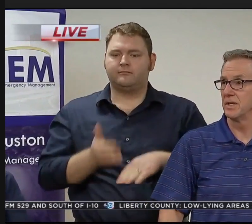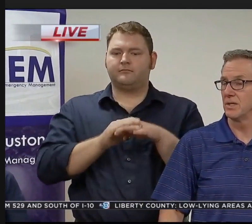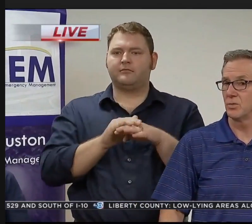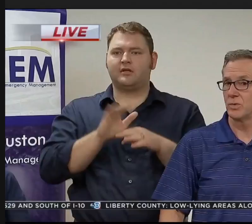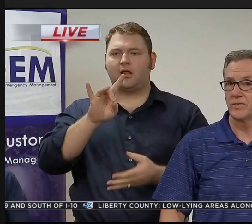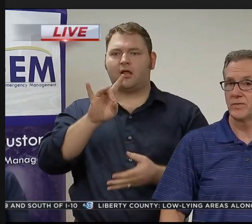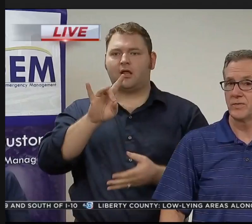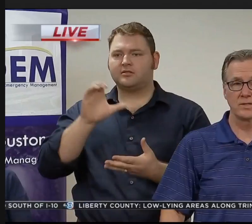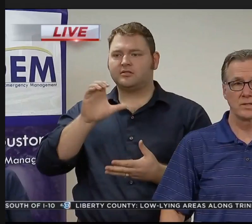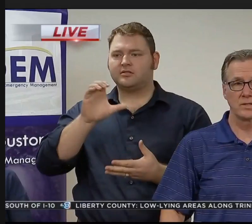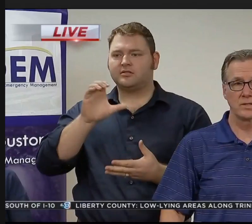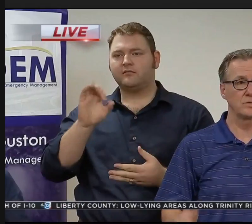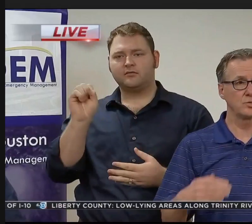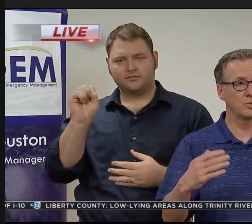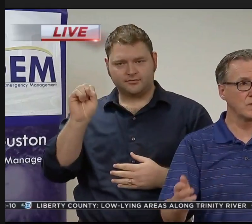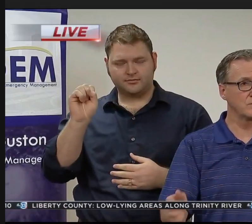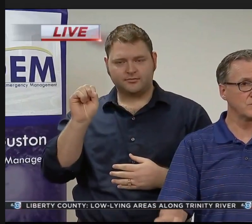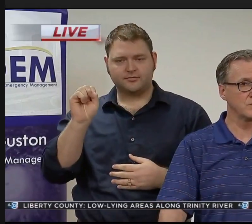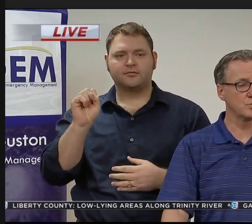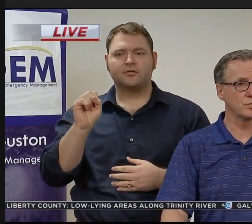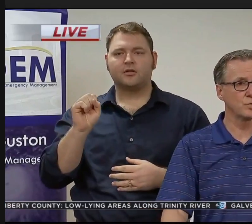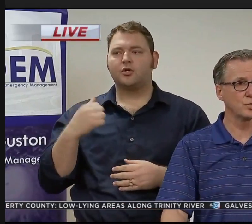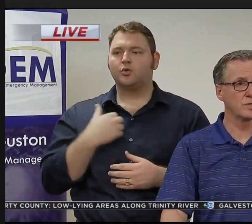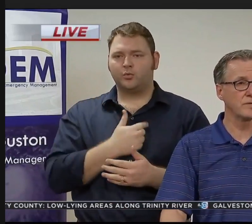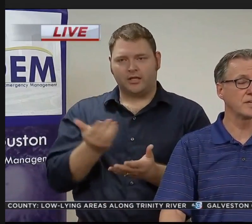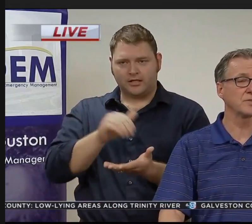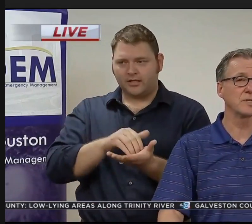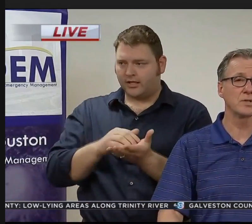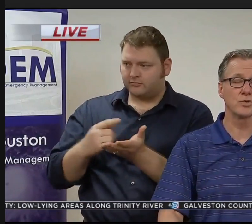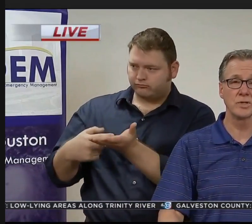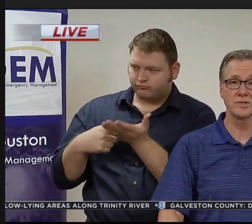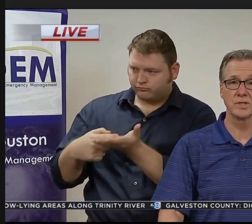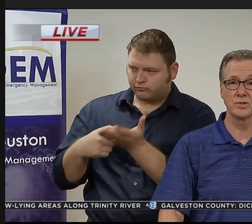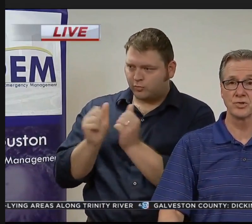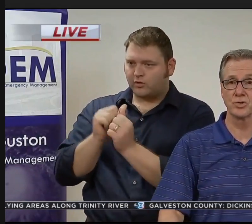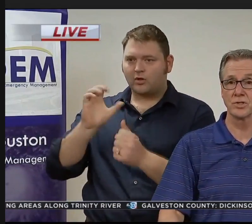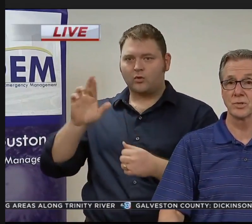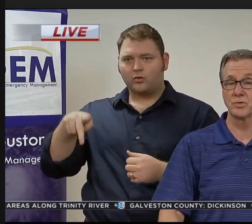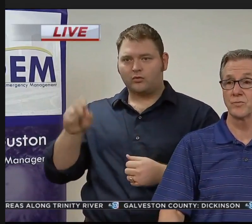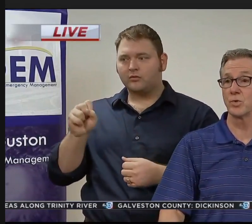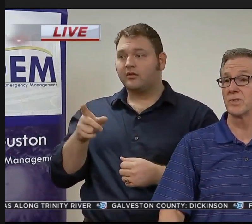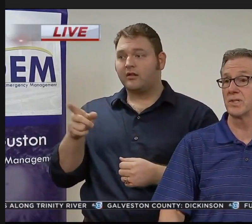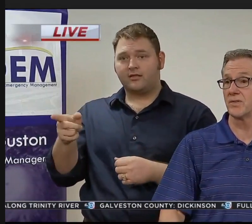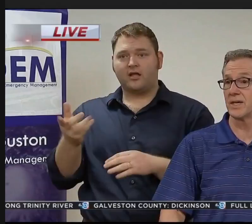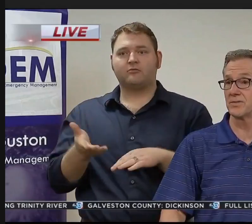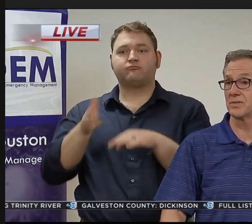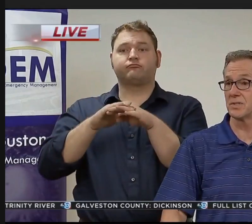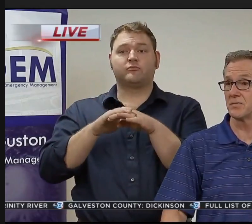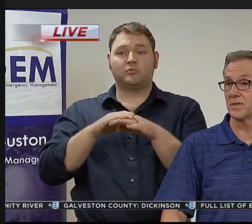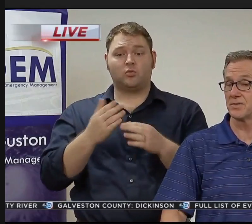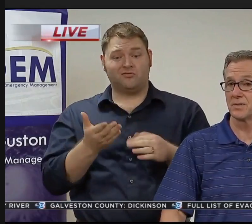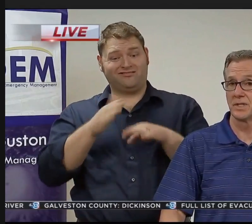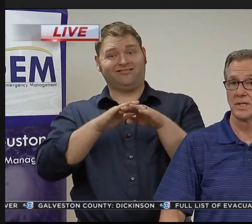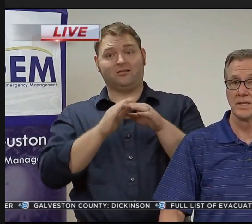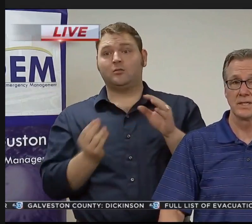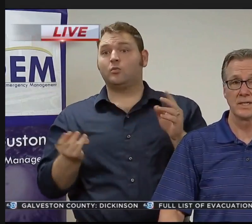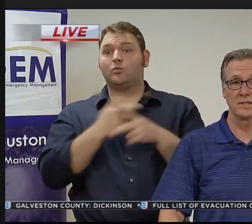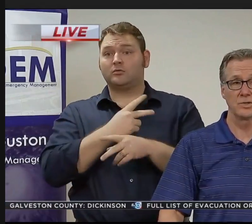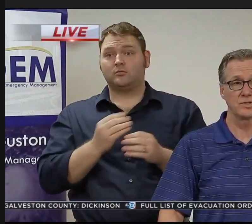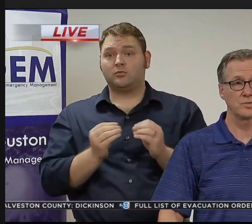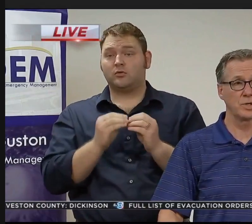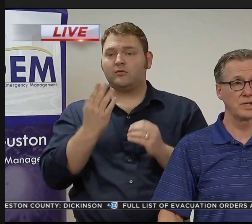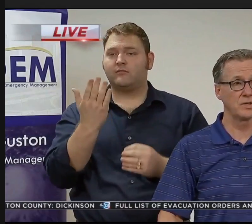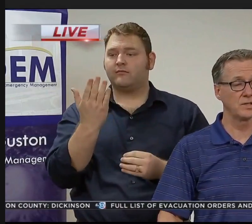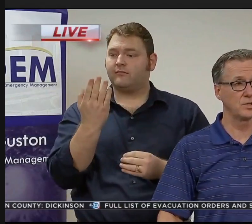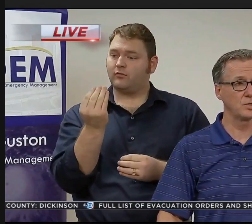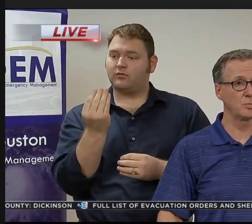CFS. We've had additional conversations with the Corps. They've actually increased their discharge up to 14,000 CFS, and